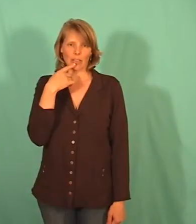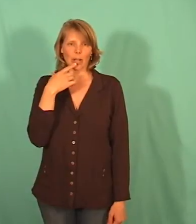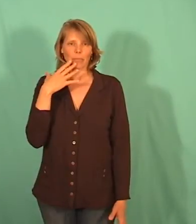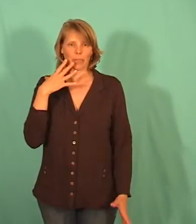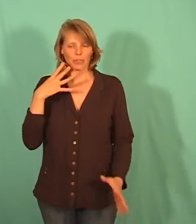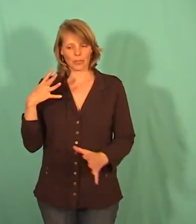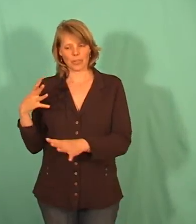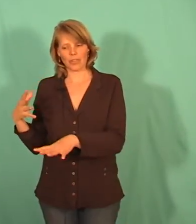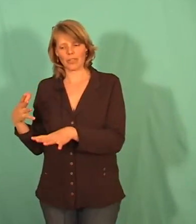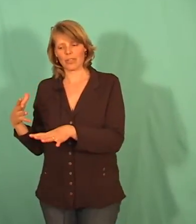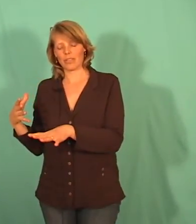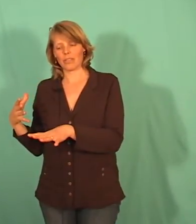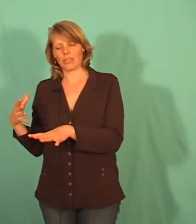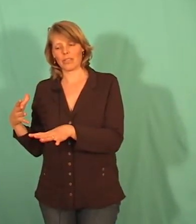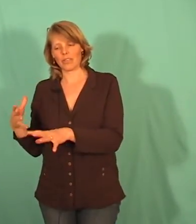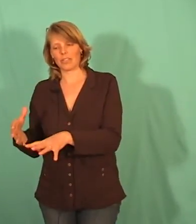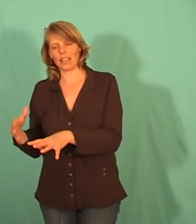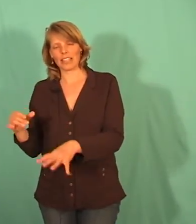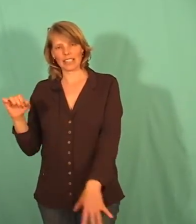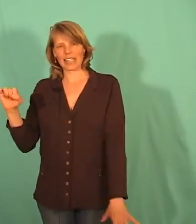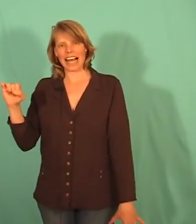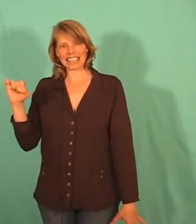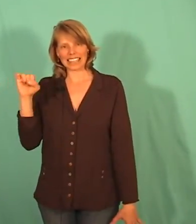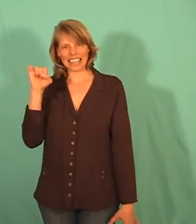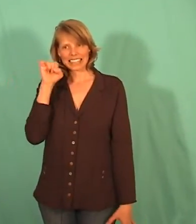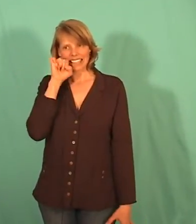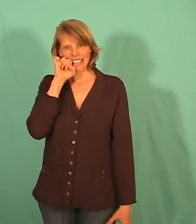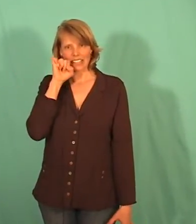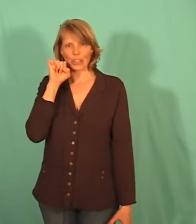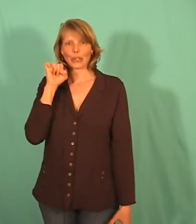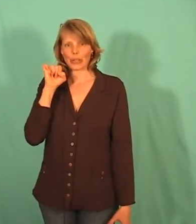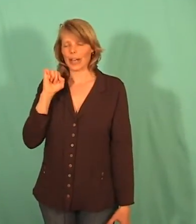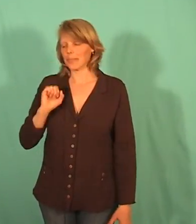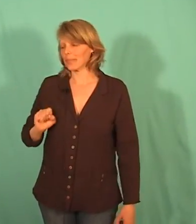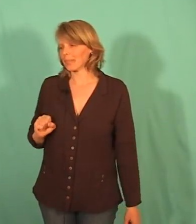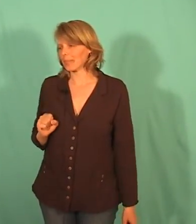you know that they're signing this, because they'll do that.